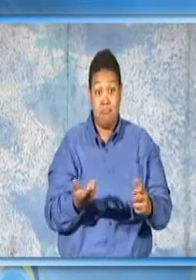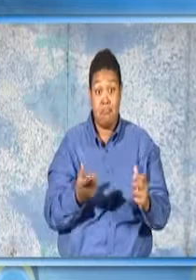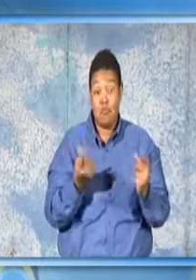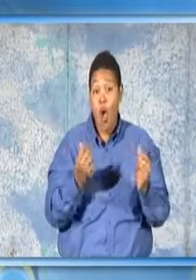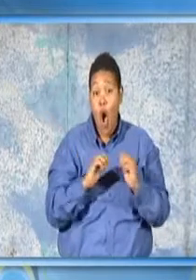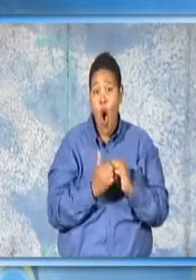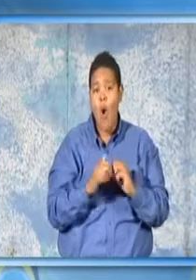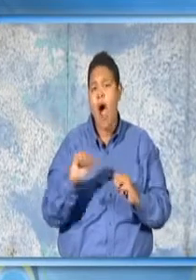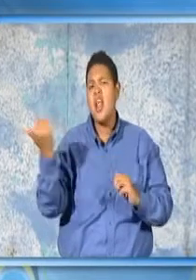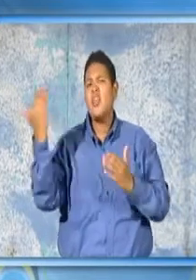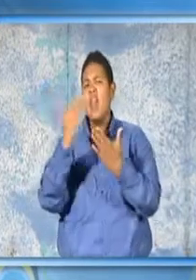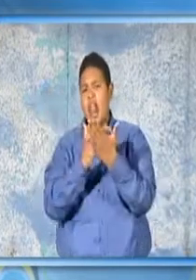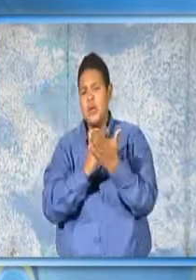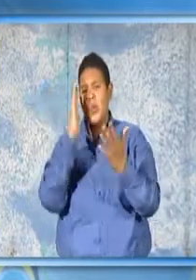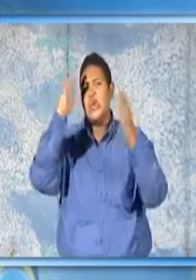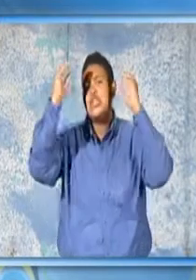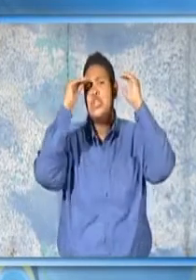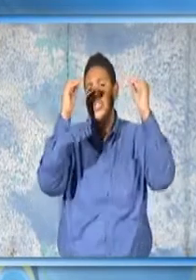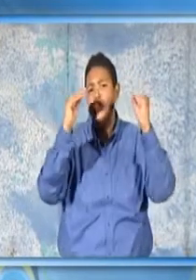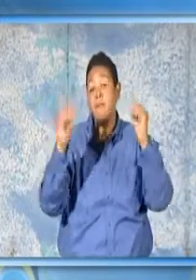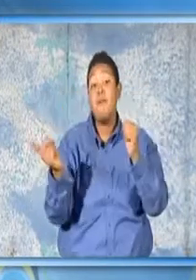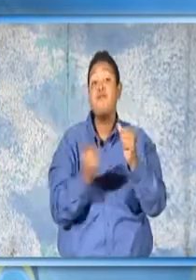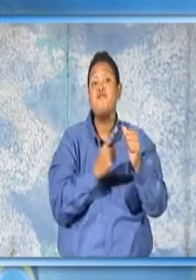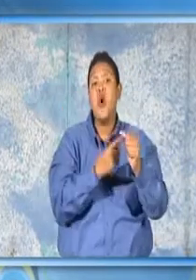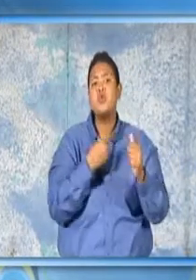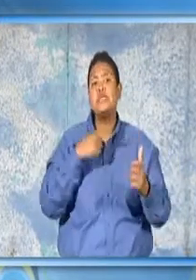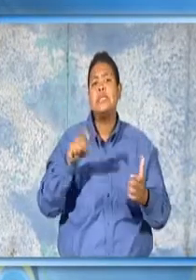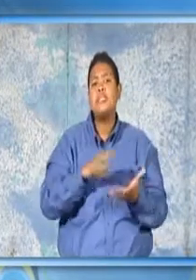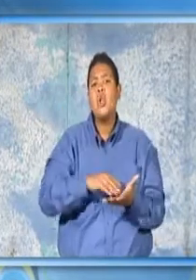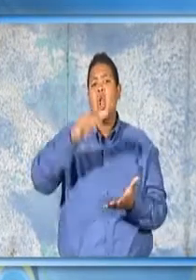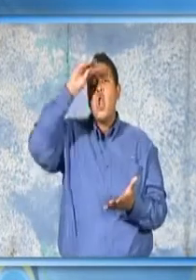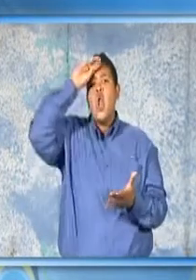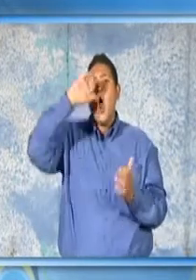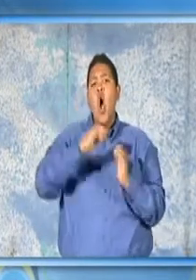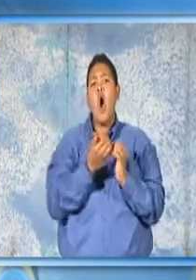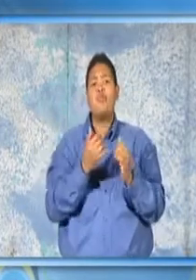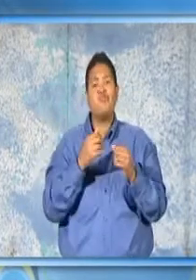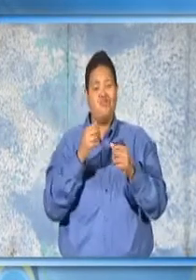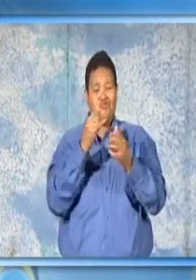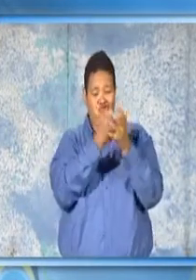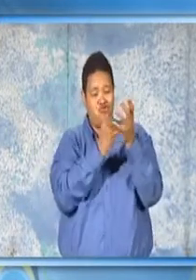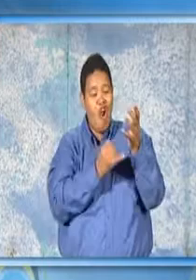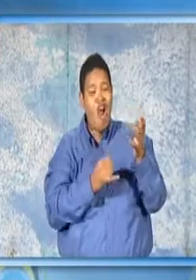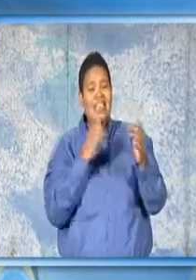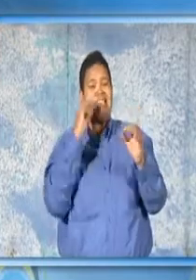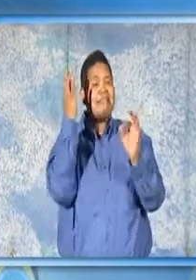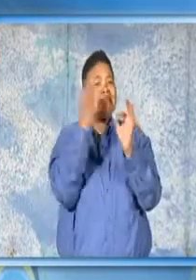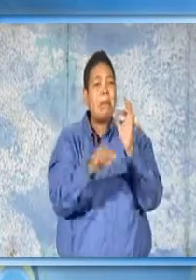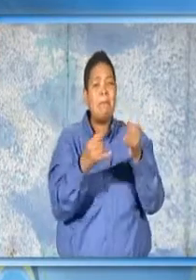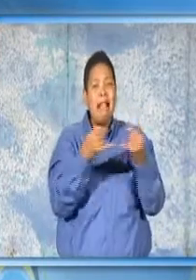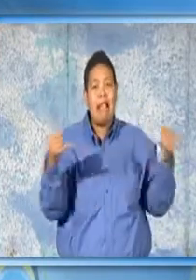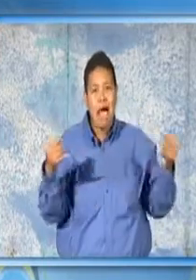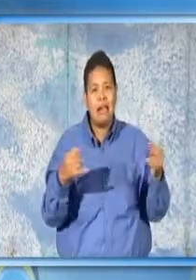in another lesson, but we first need to learn how to draw simple linear graphs.